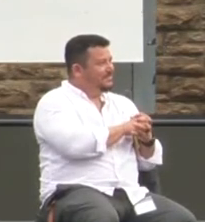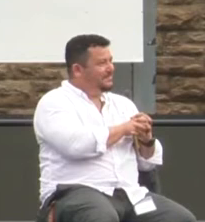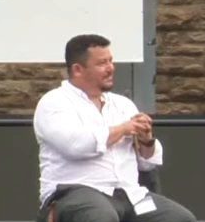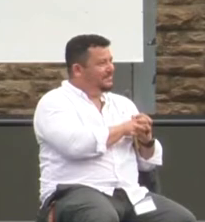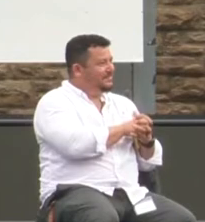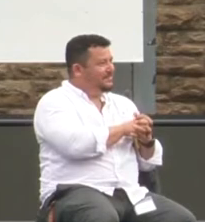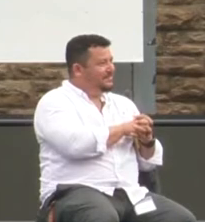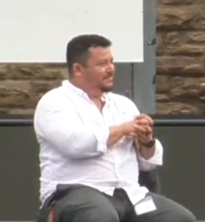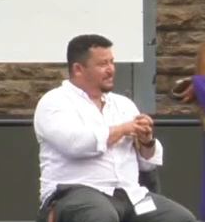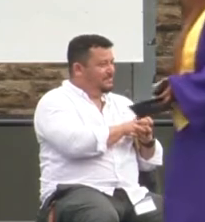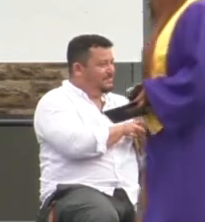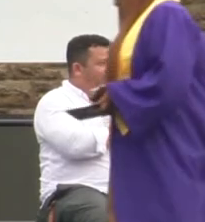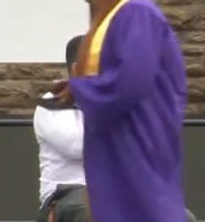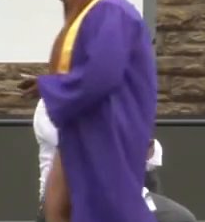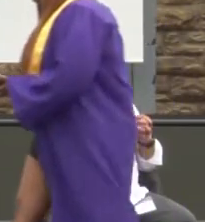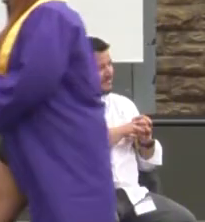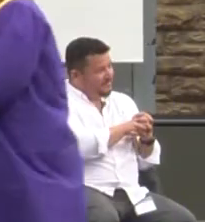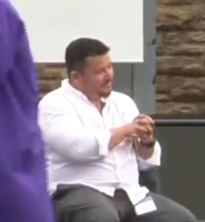Holly Gander.